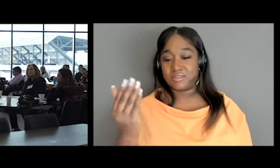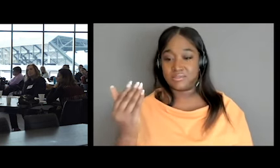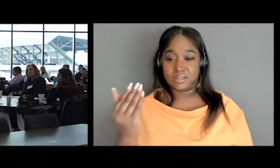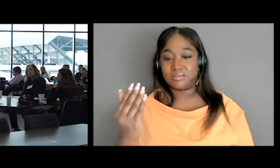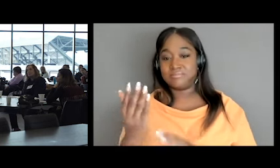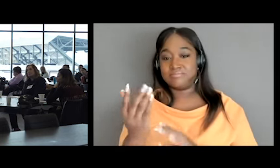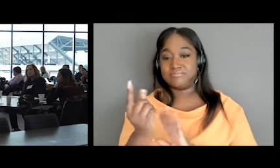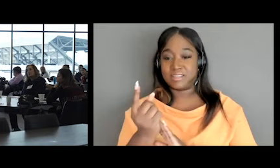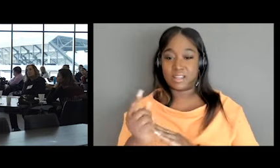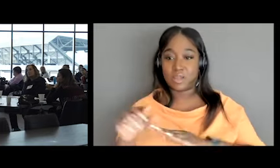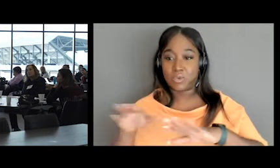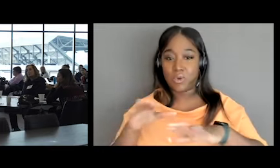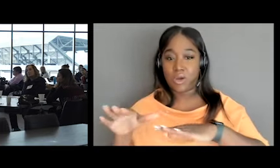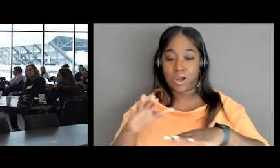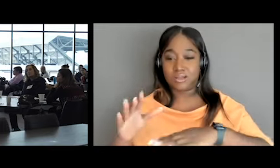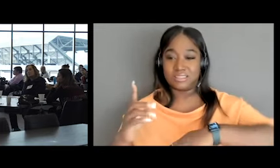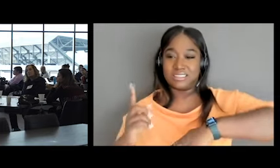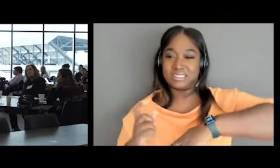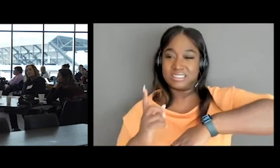and has a rugged terrain.